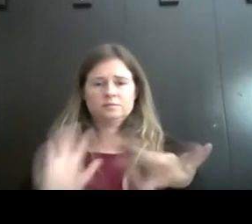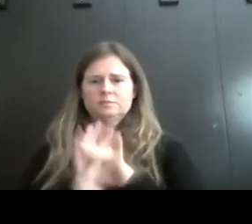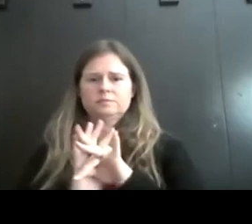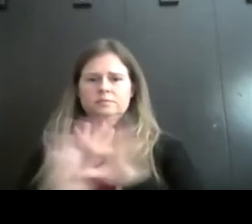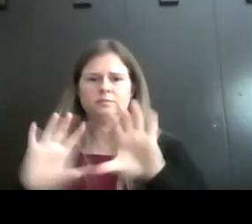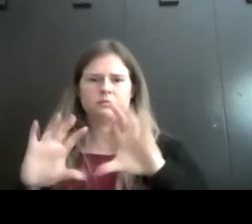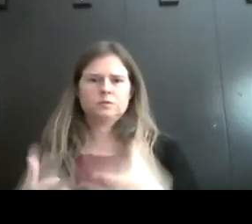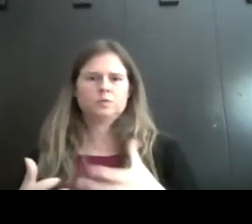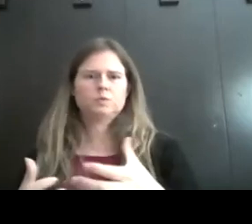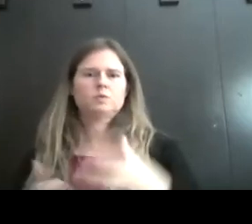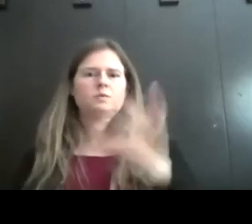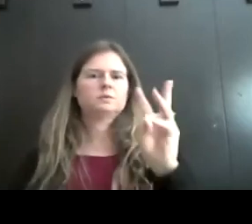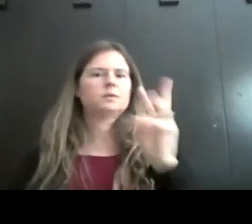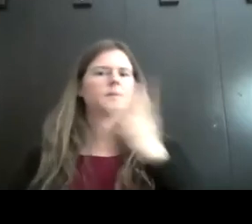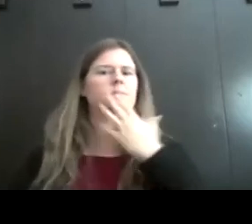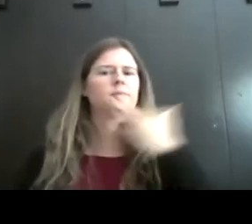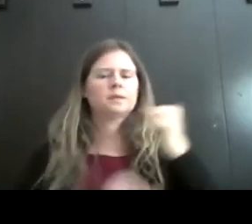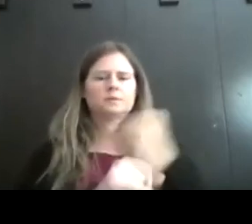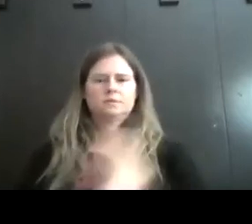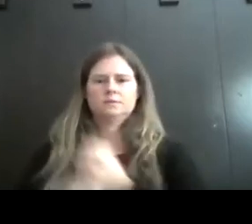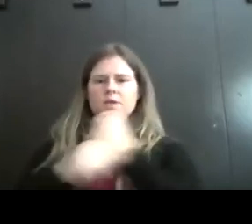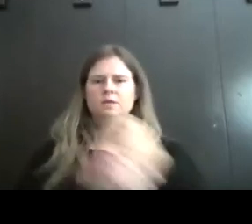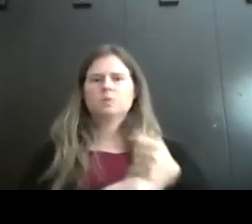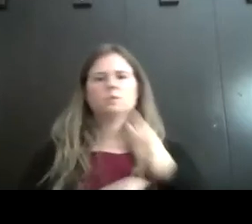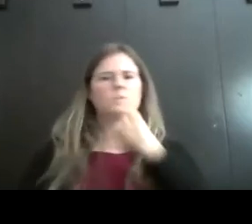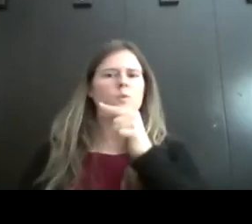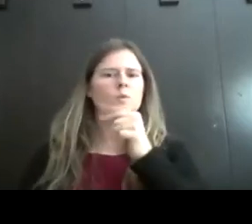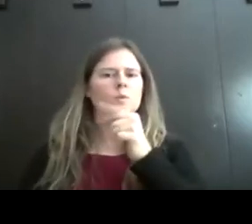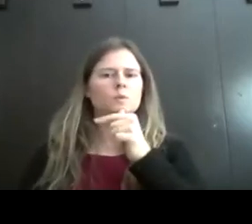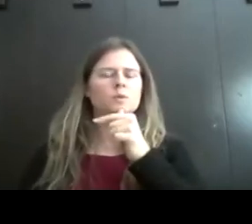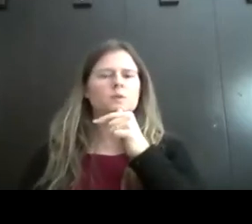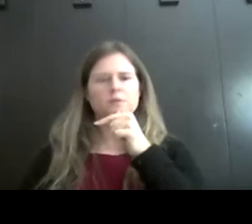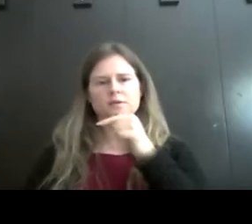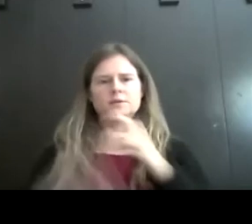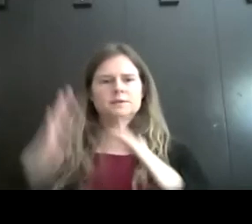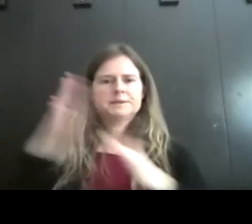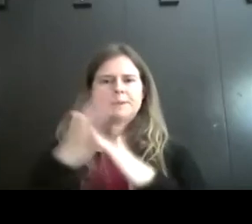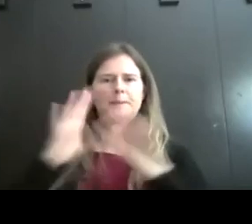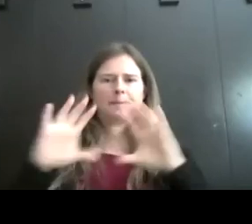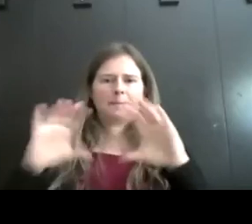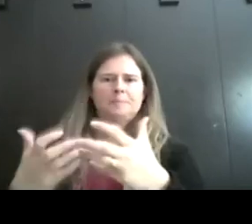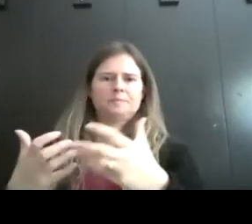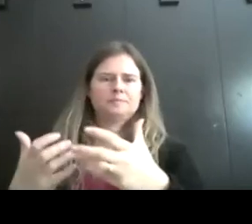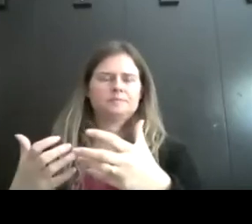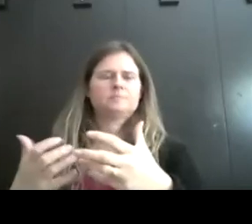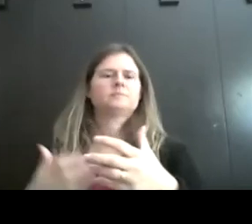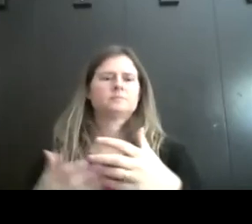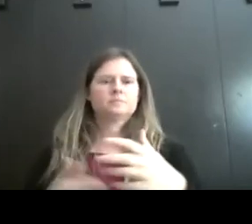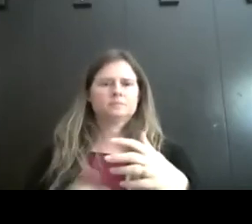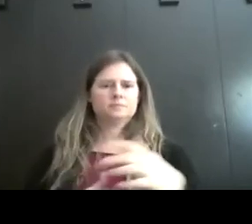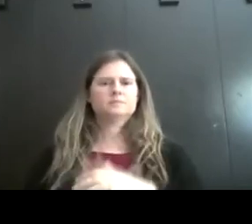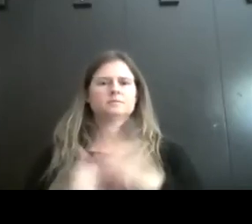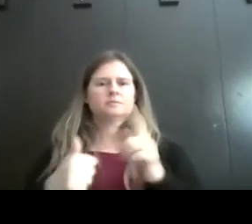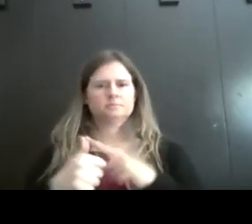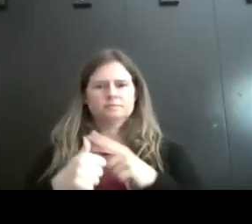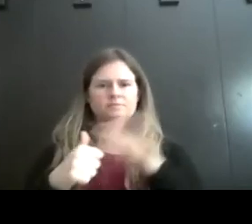of the 6 best paddlers, strongest paddlers to be in the tamale, move to mine with 6 paddlers, she would be